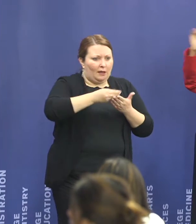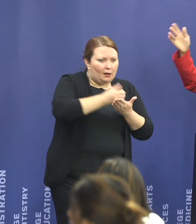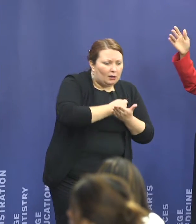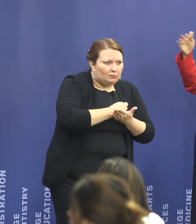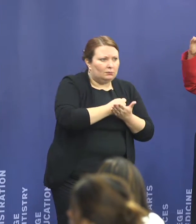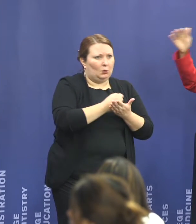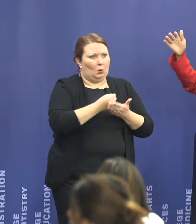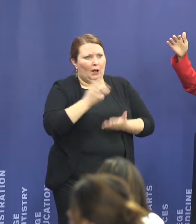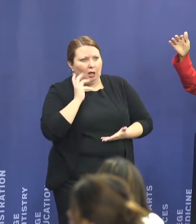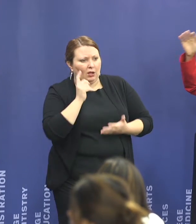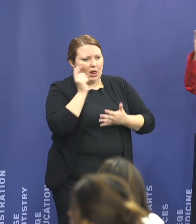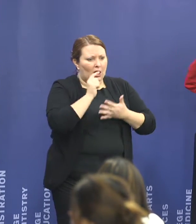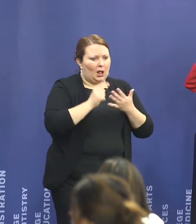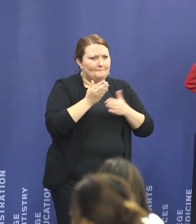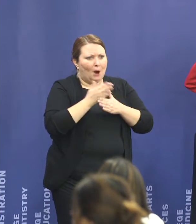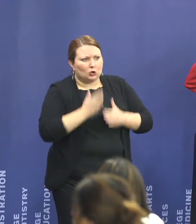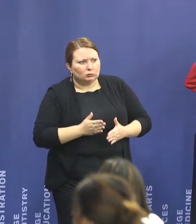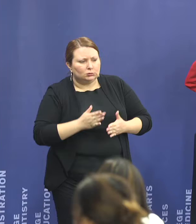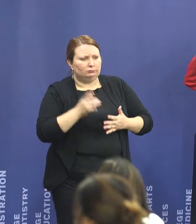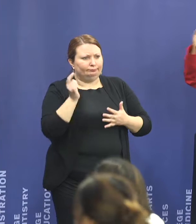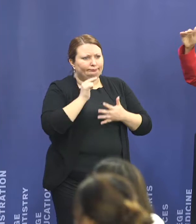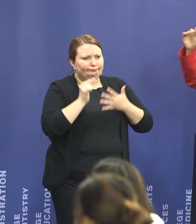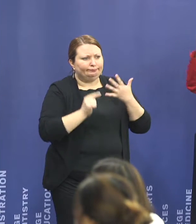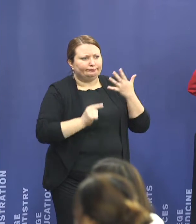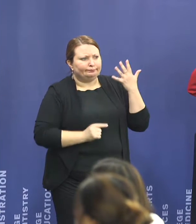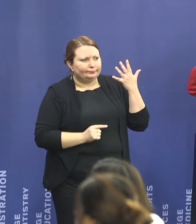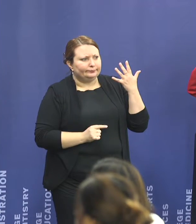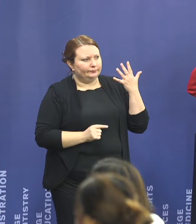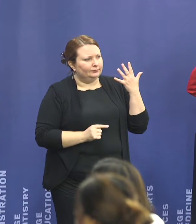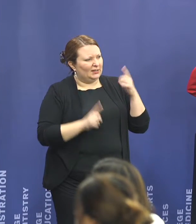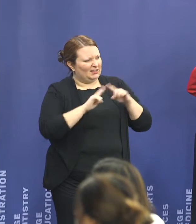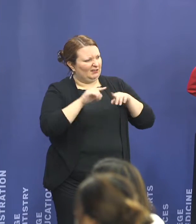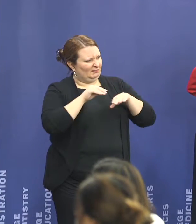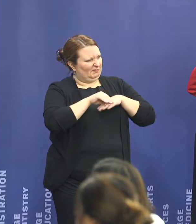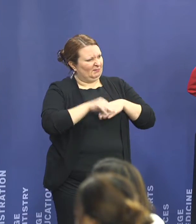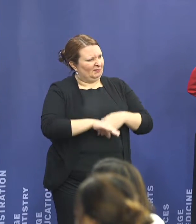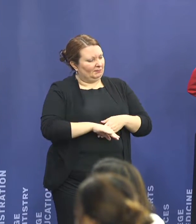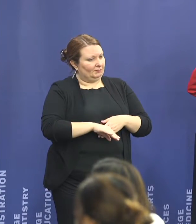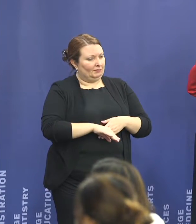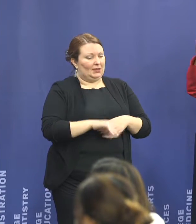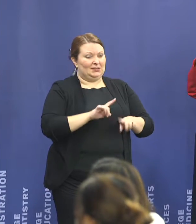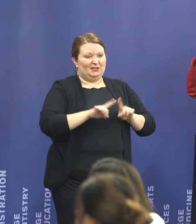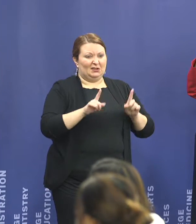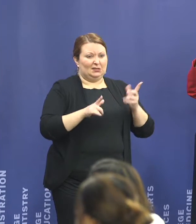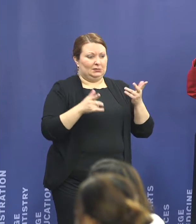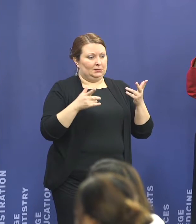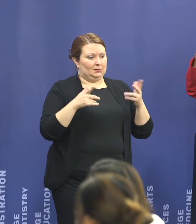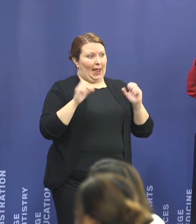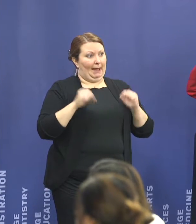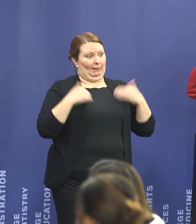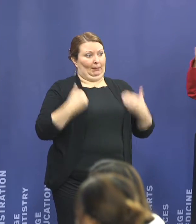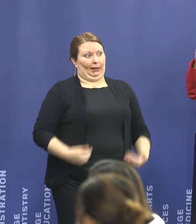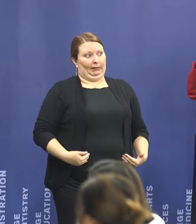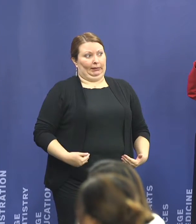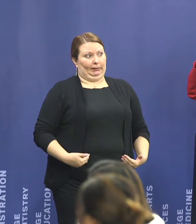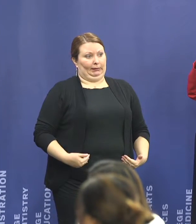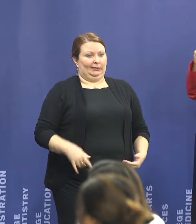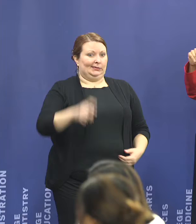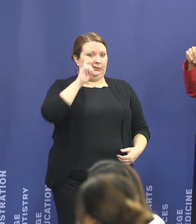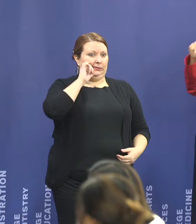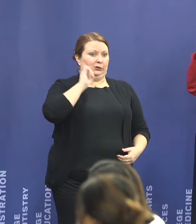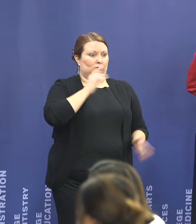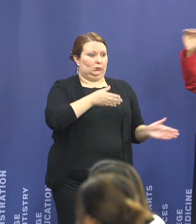wealth, et cetera, partners, whether there's a difference in terms of our able-bodiedness, our